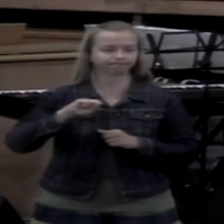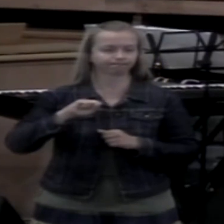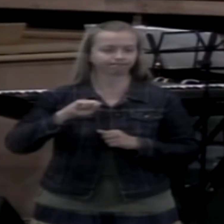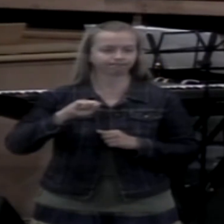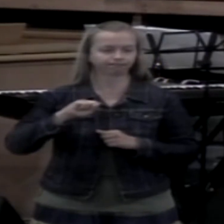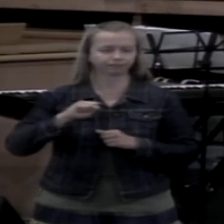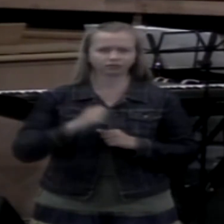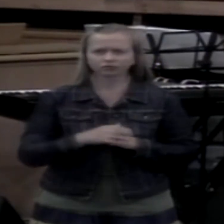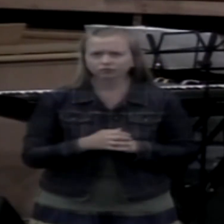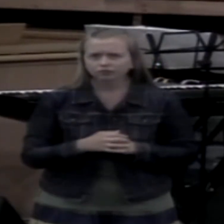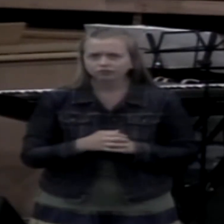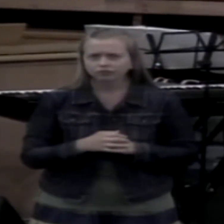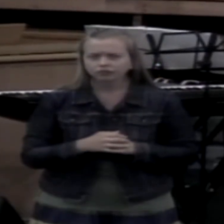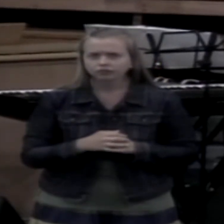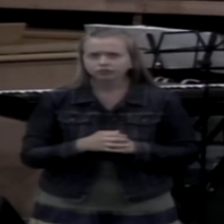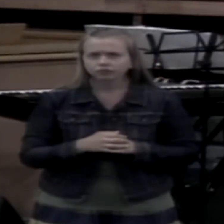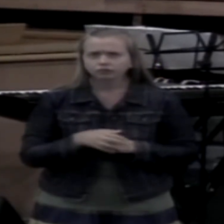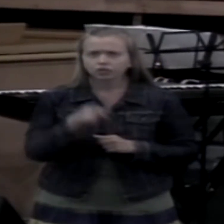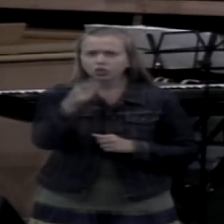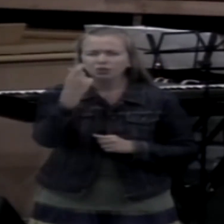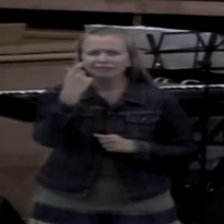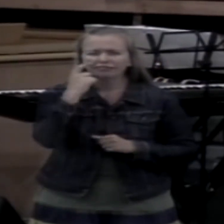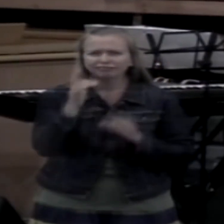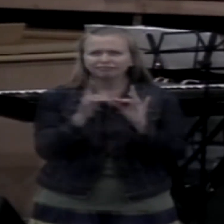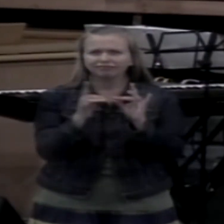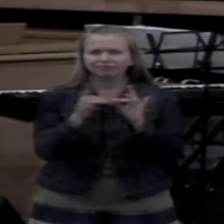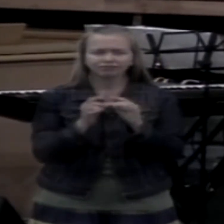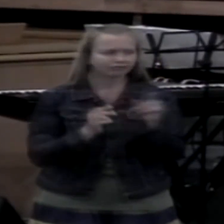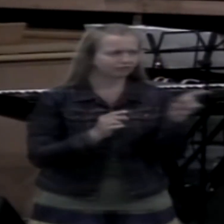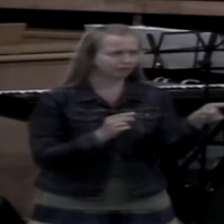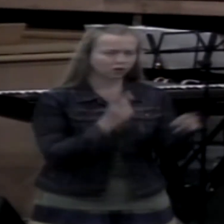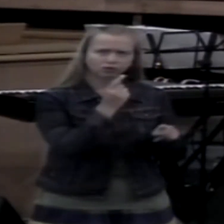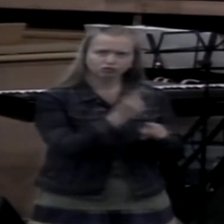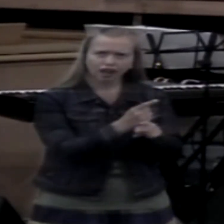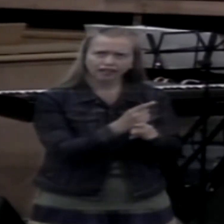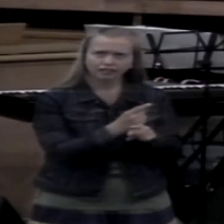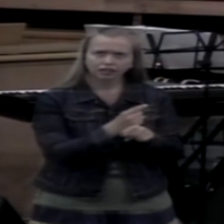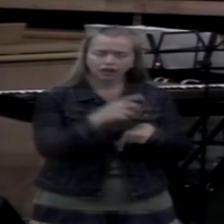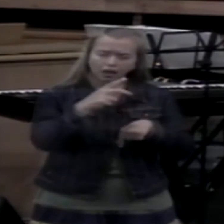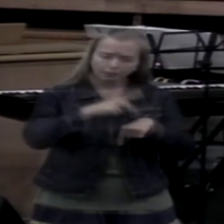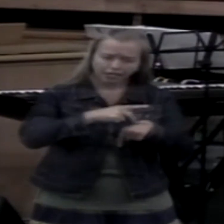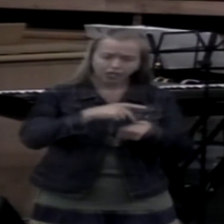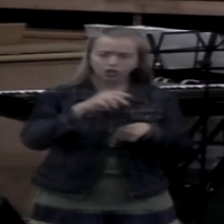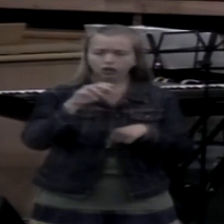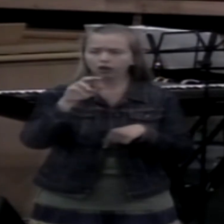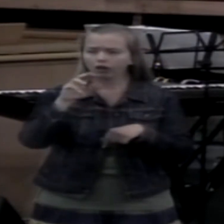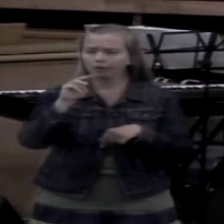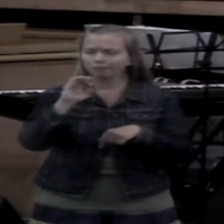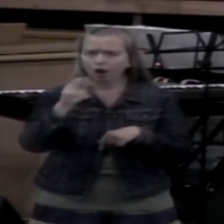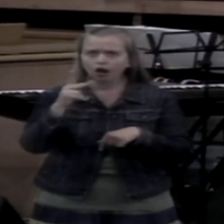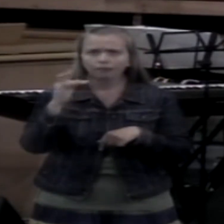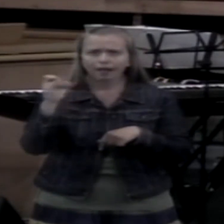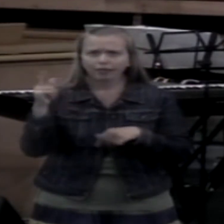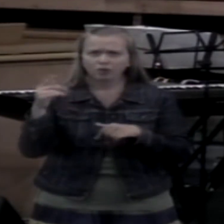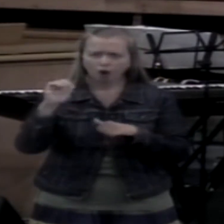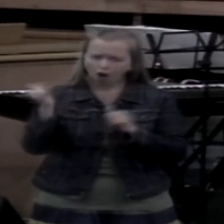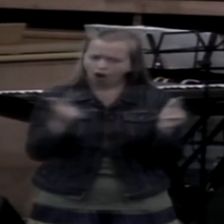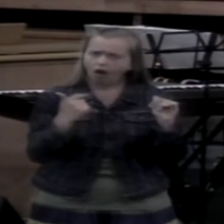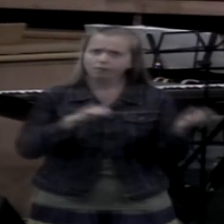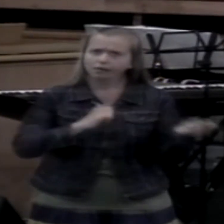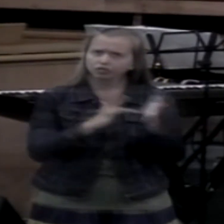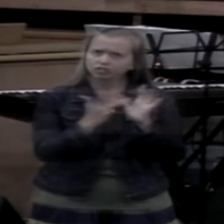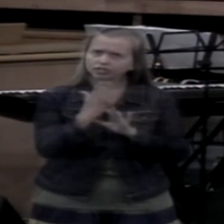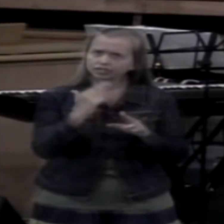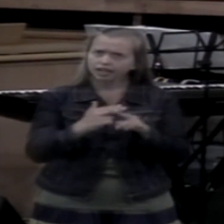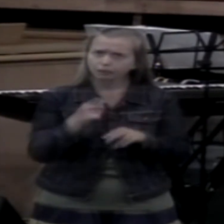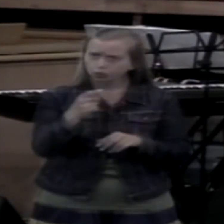He said, you mean to tell me that if the apostles baptize in Jesus' name, you won't baptize me